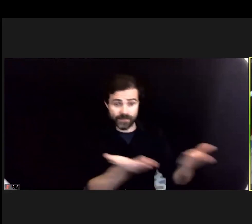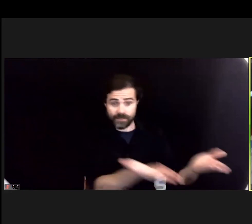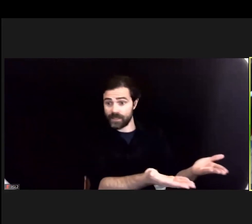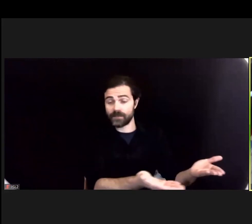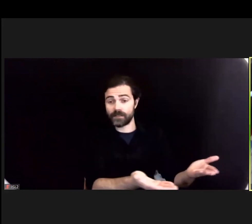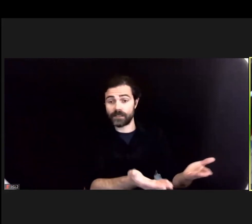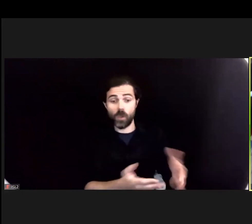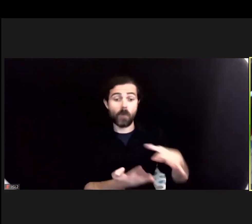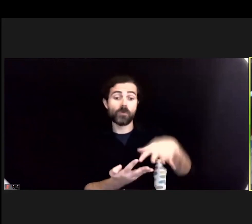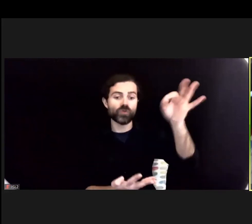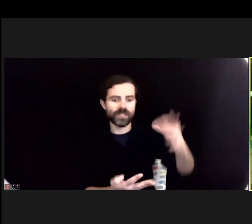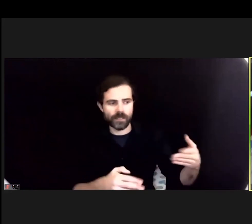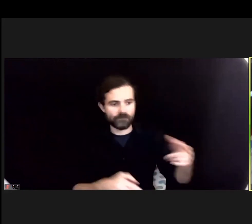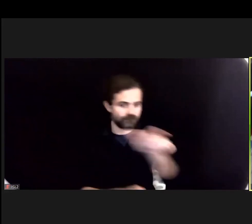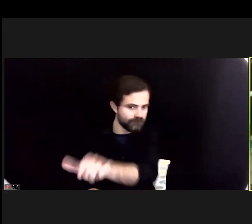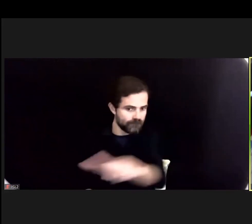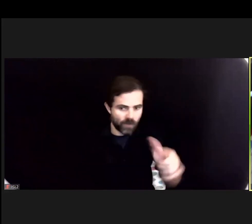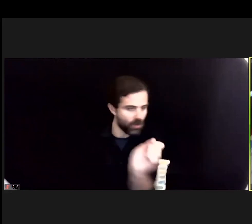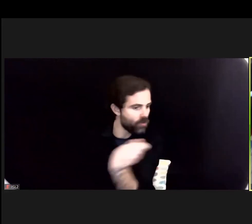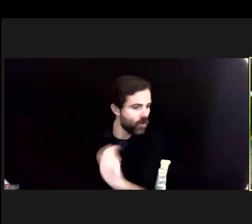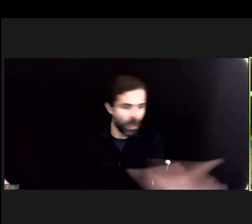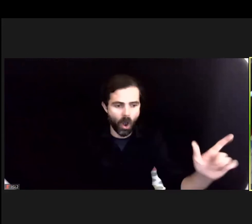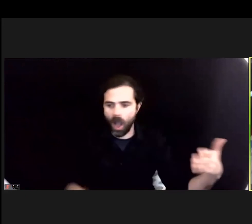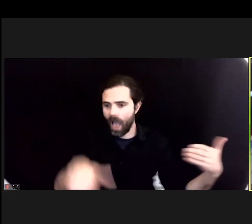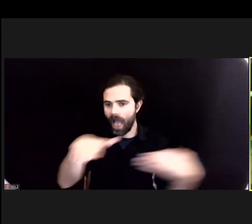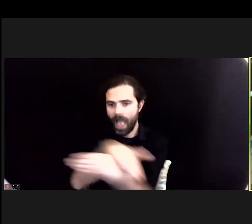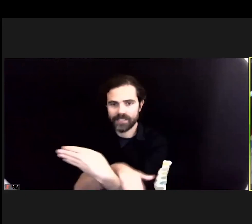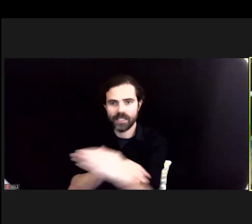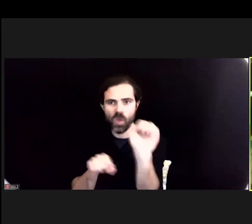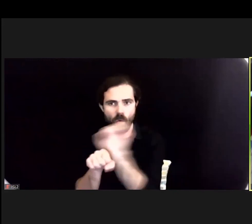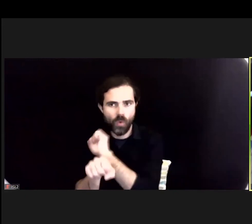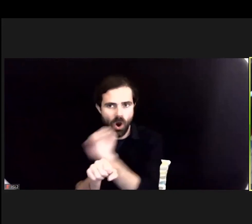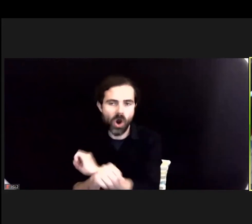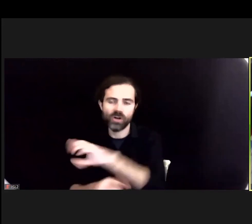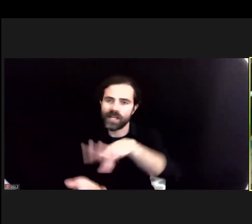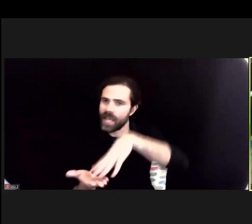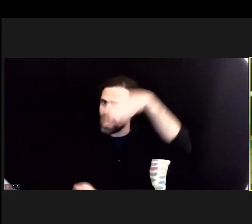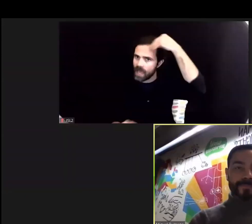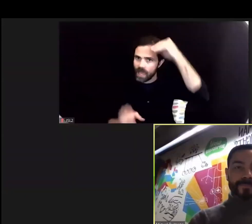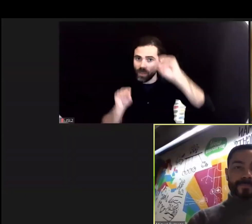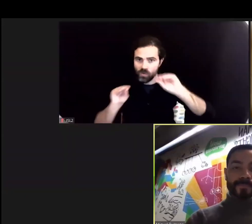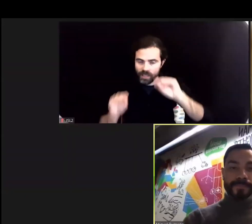opportunities of work, education, etc. Well, I hope it answered a little bit.